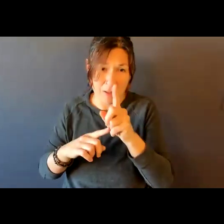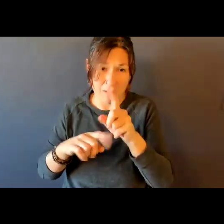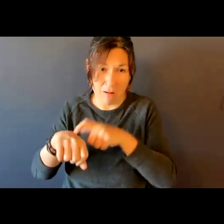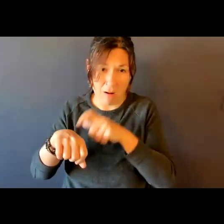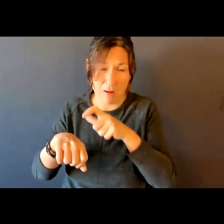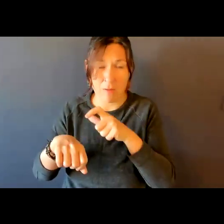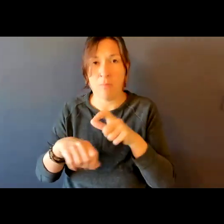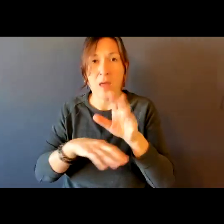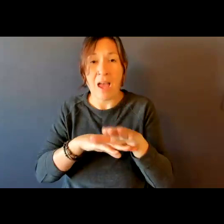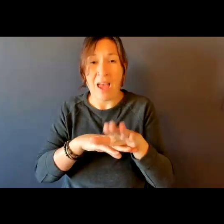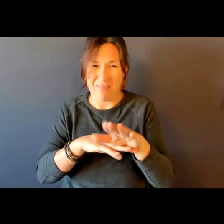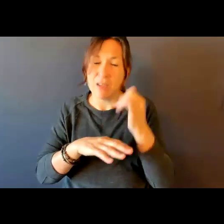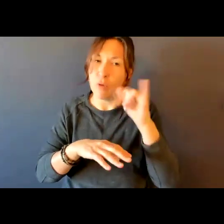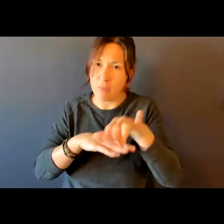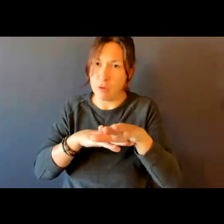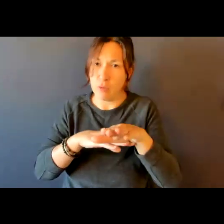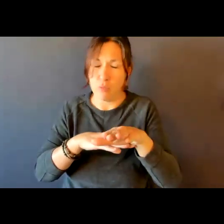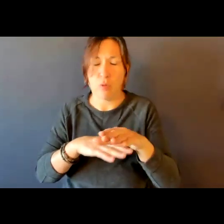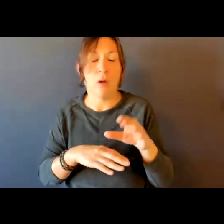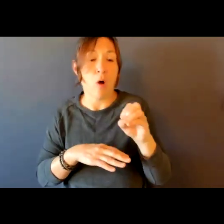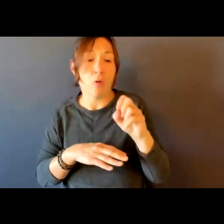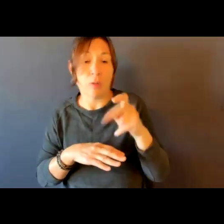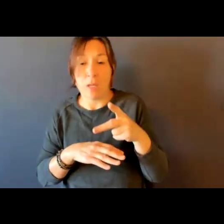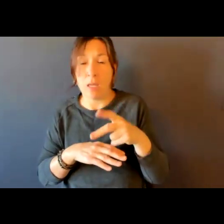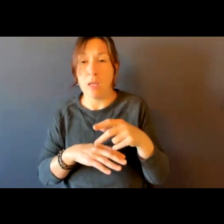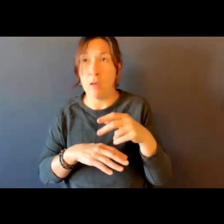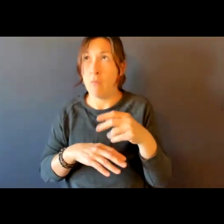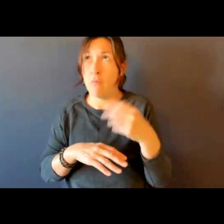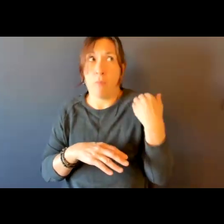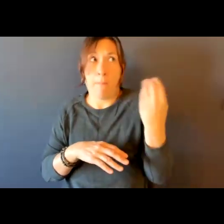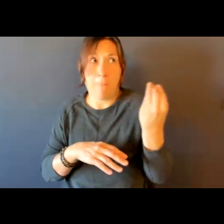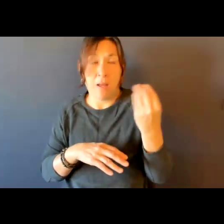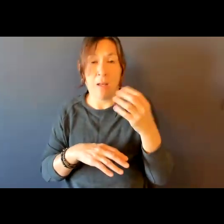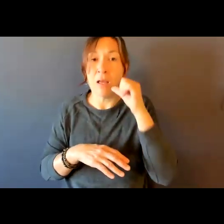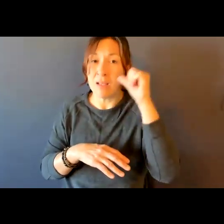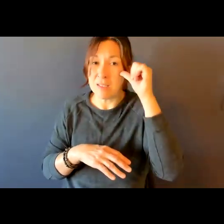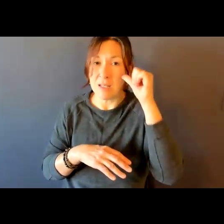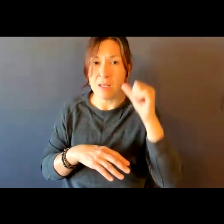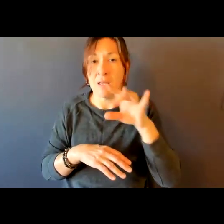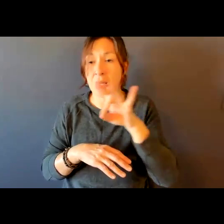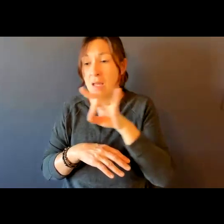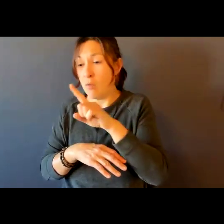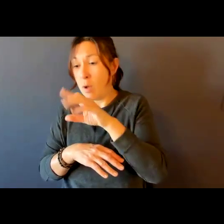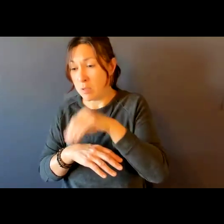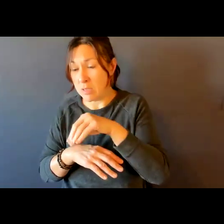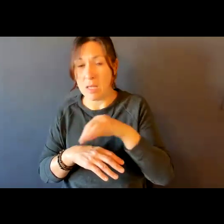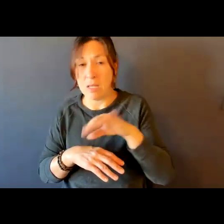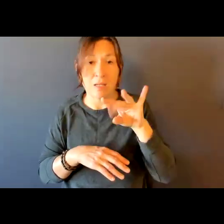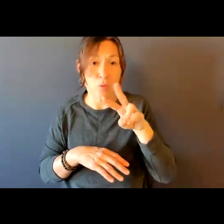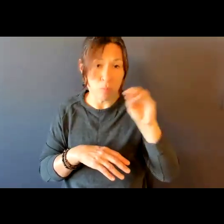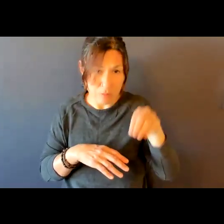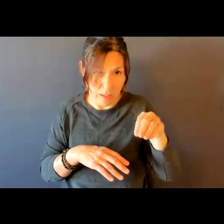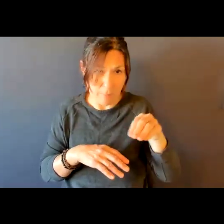afternoon OTP for Monday and yesterday was 81% and 82% respectively.